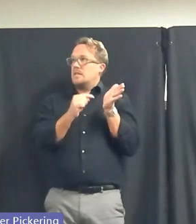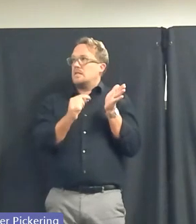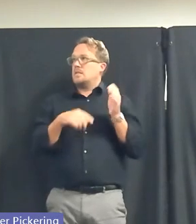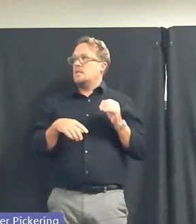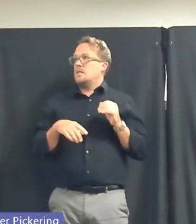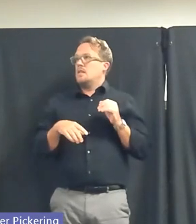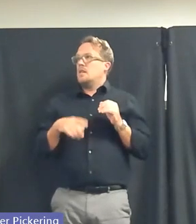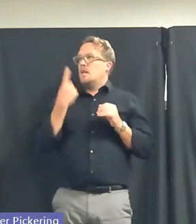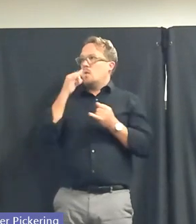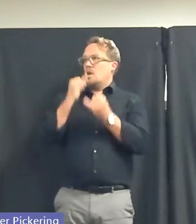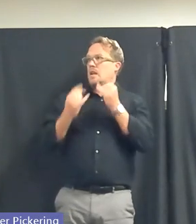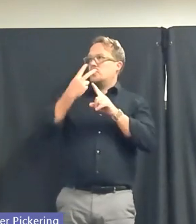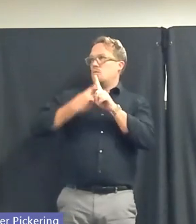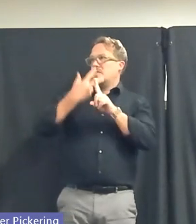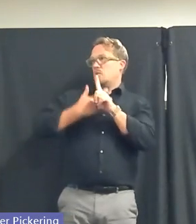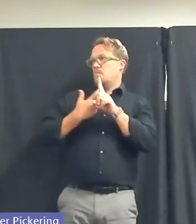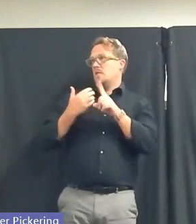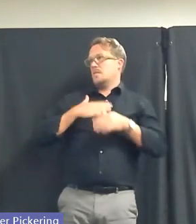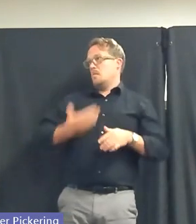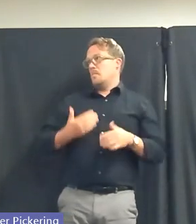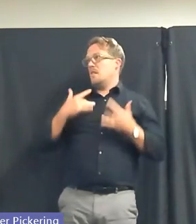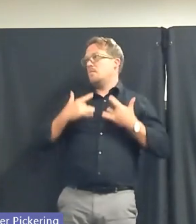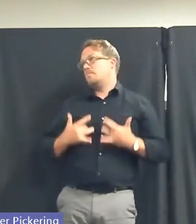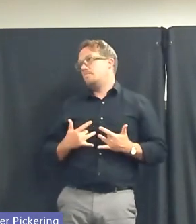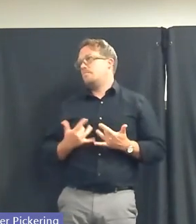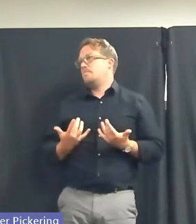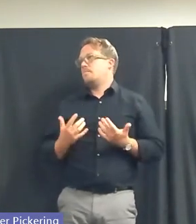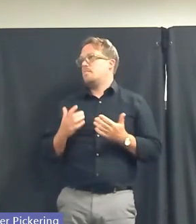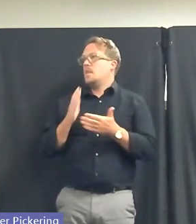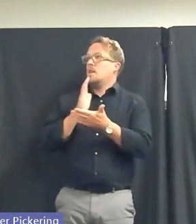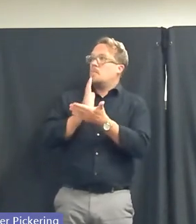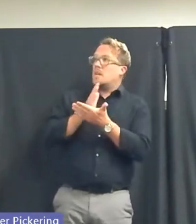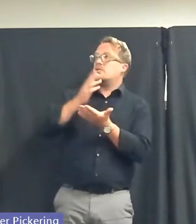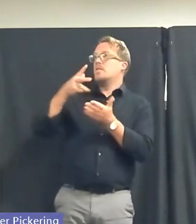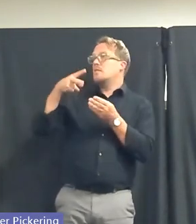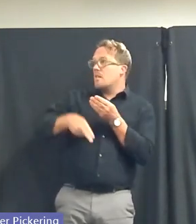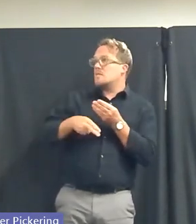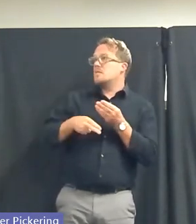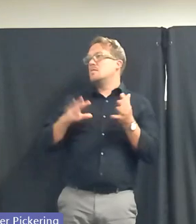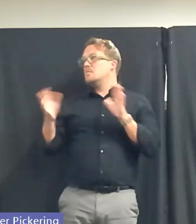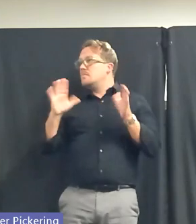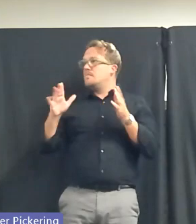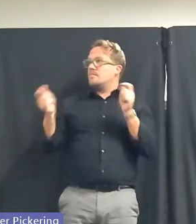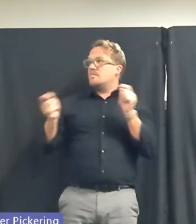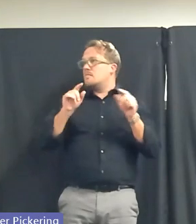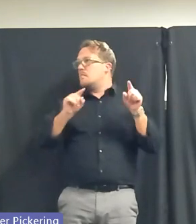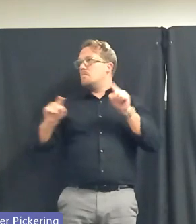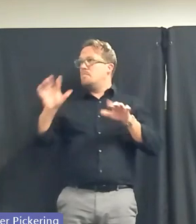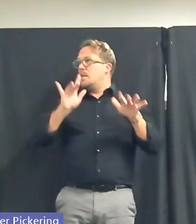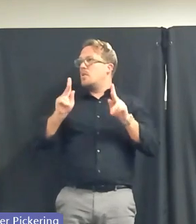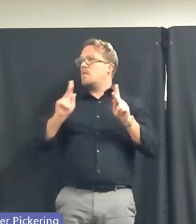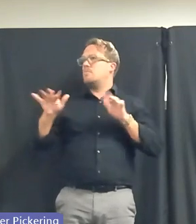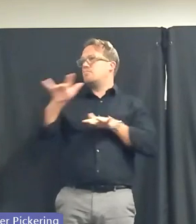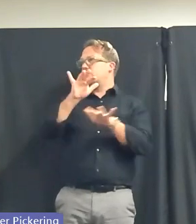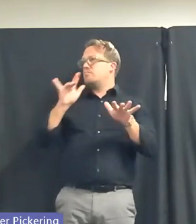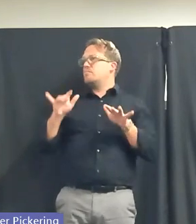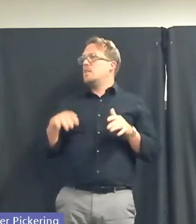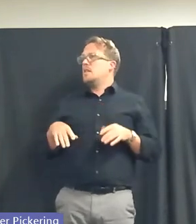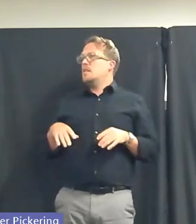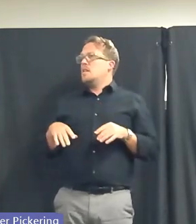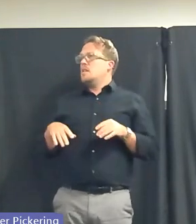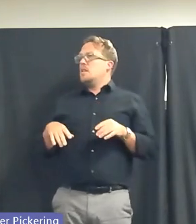You see this for the last several months, I've been down honestly with the budget cuts, the conversations I've had